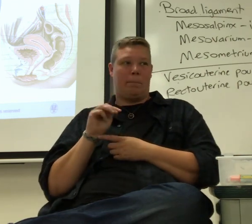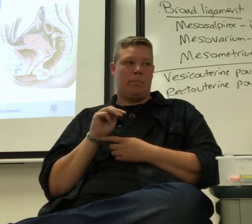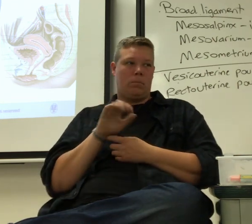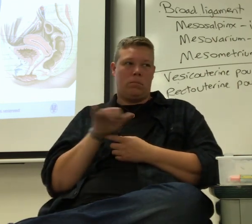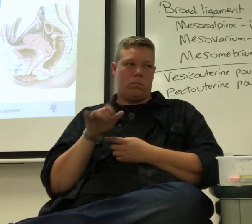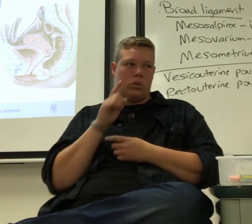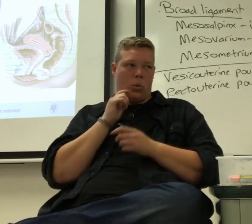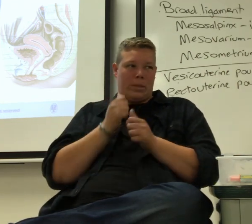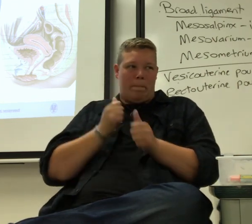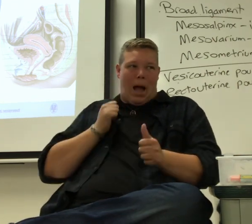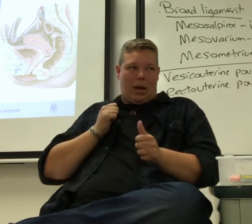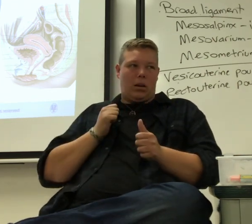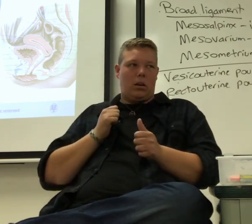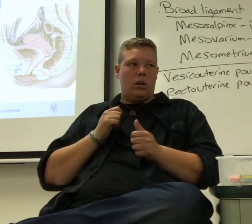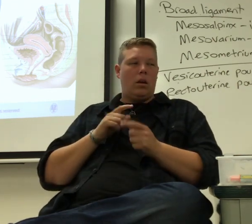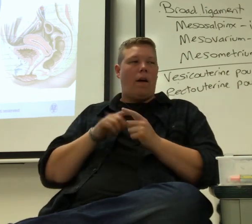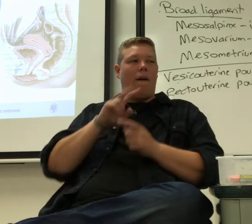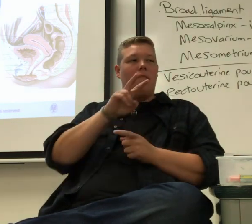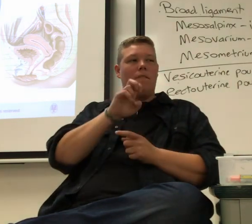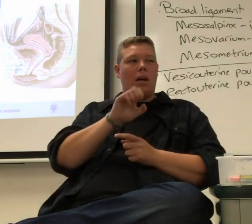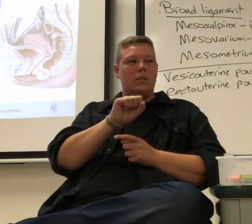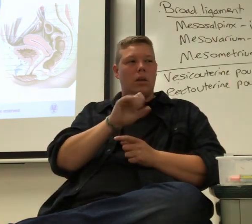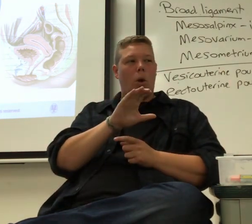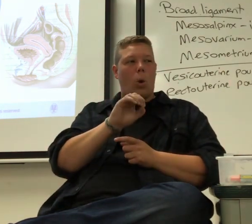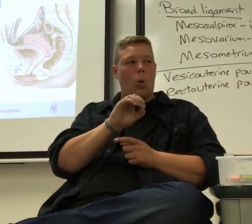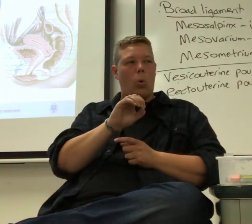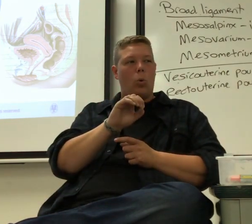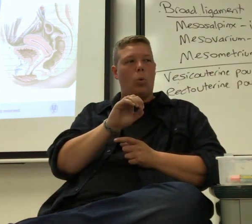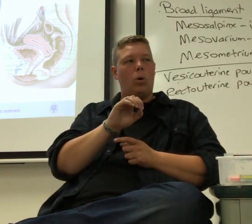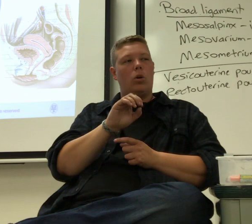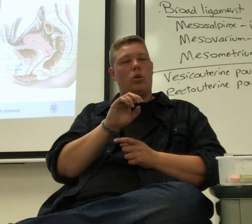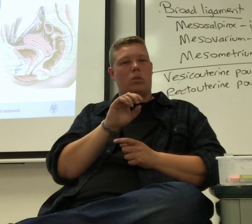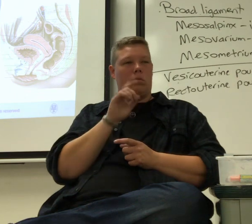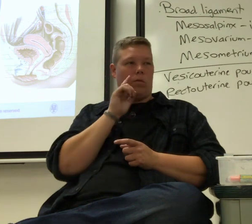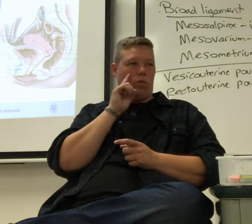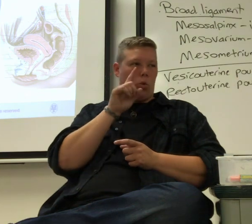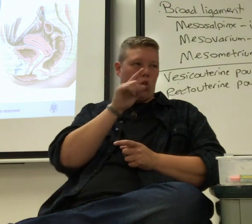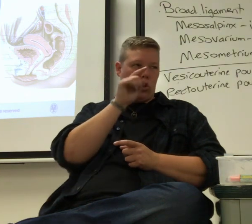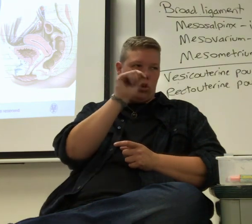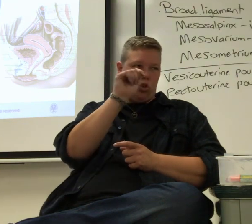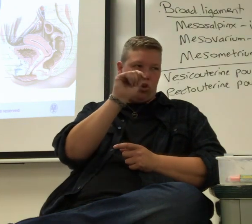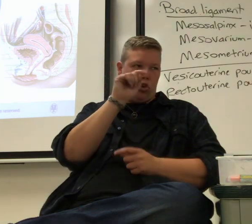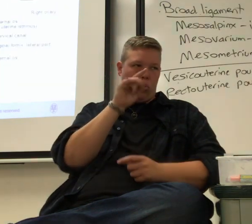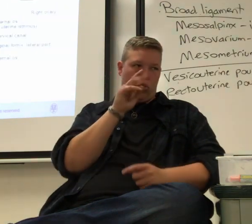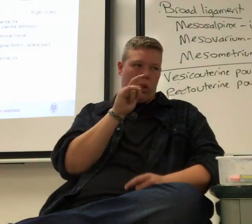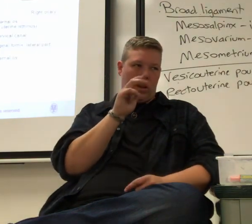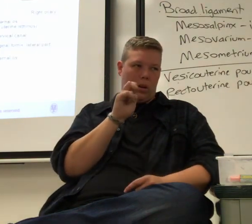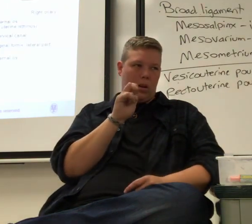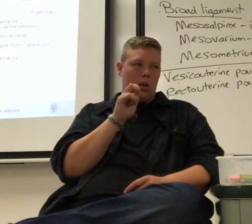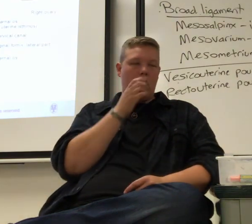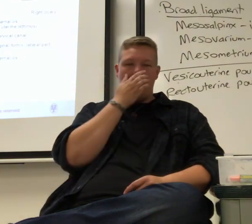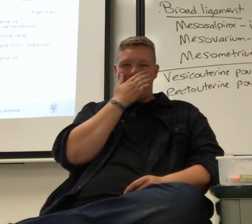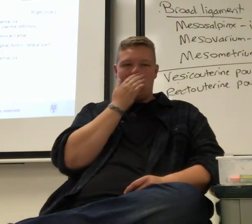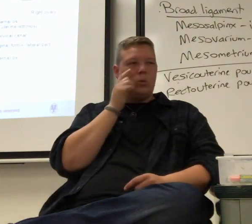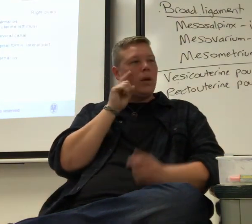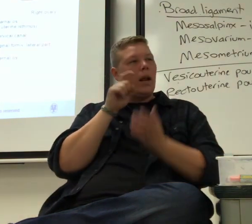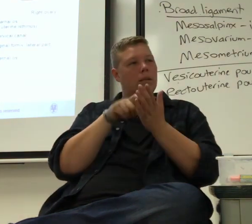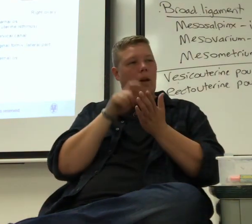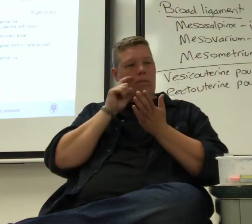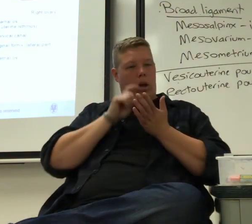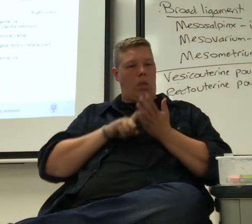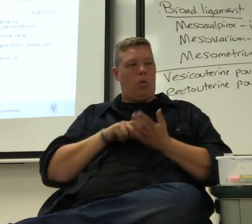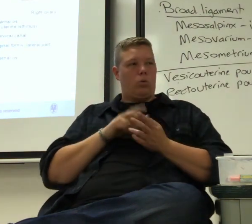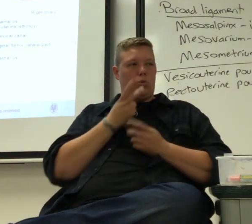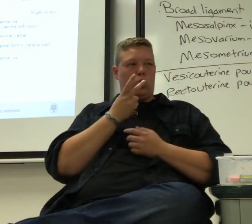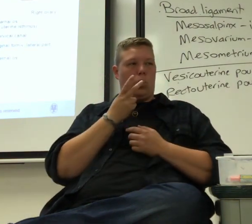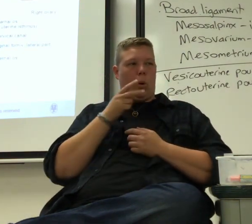vesico refers to the bladder, which is the vesicle for urine. Okay, so be able to identify those. If